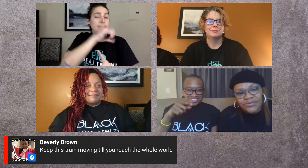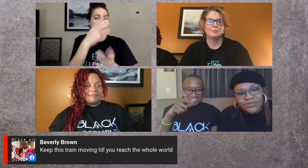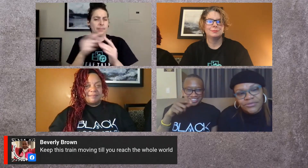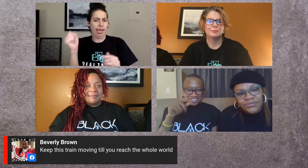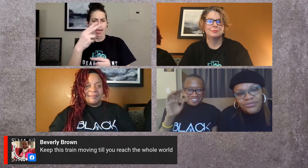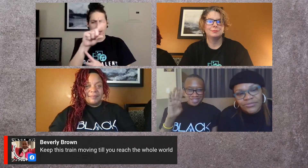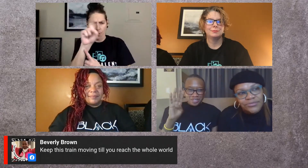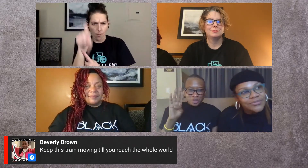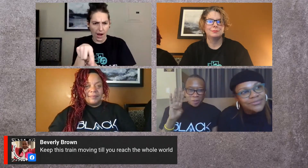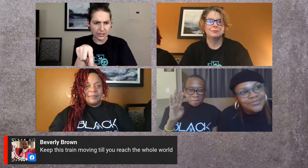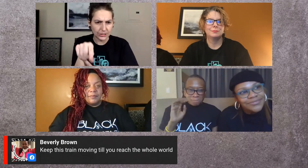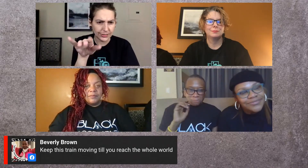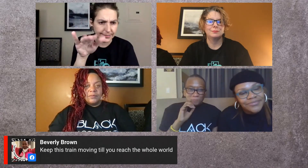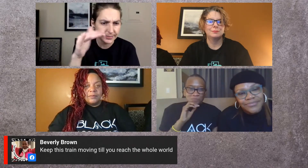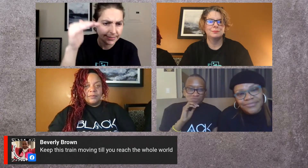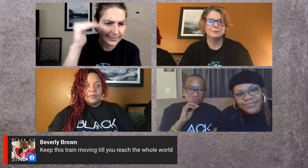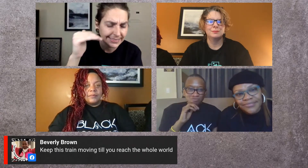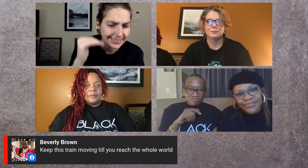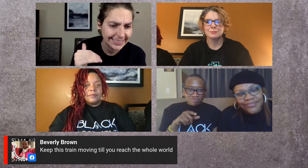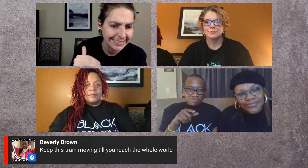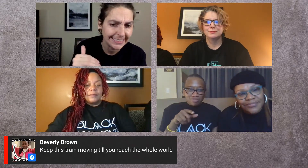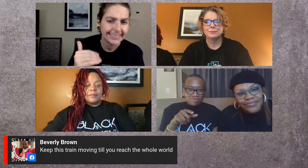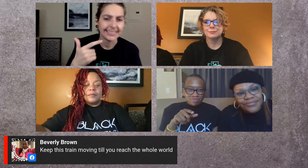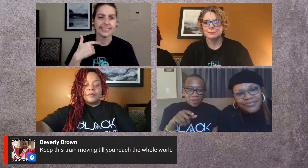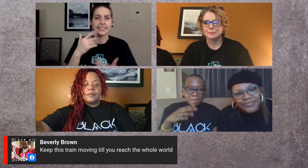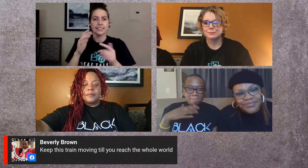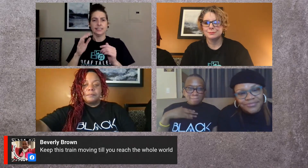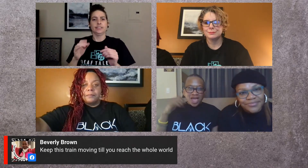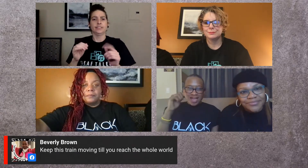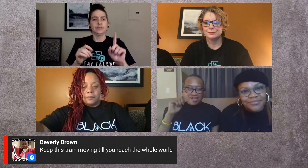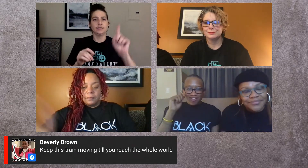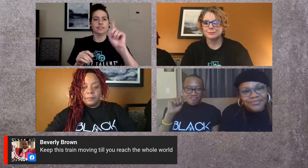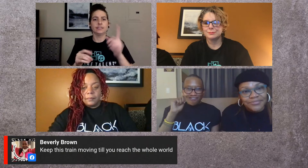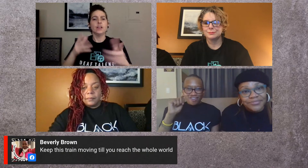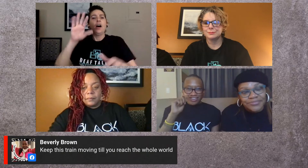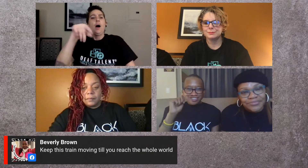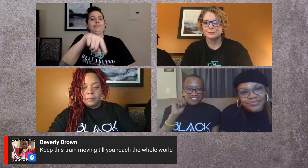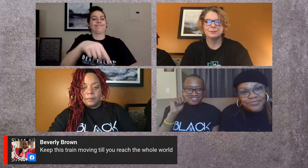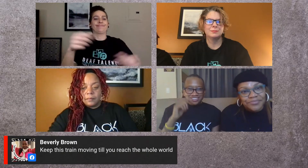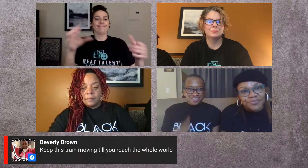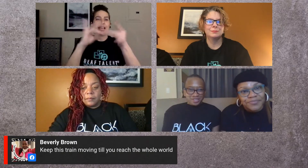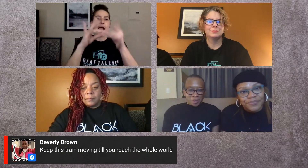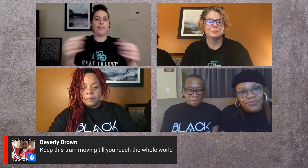And I saw someone had a comment. I missed it. I think it was a question.